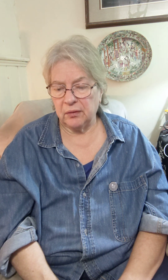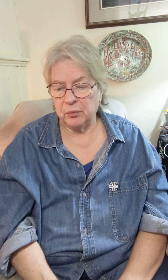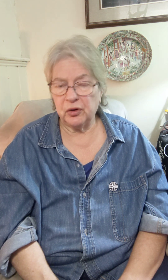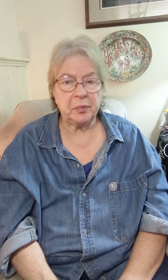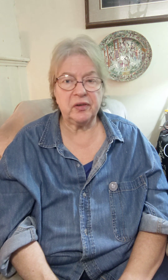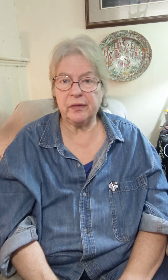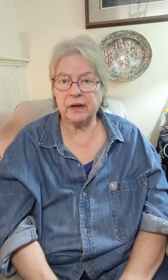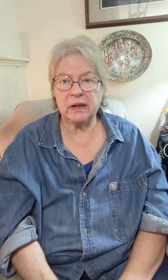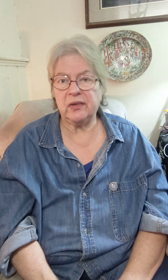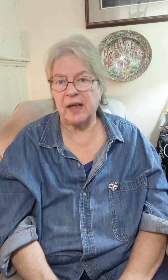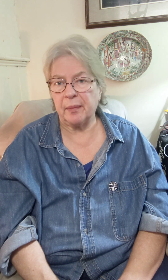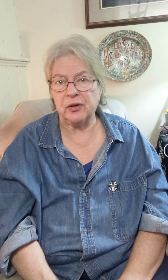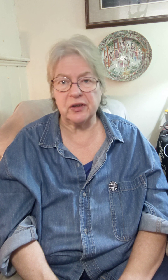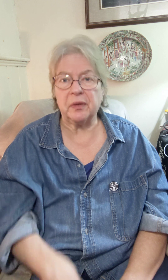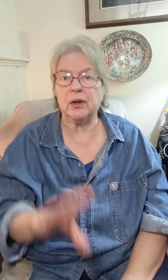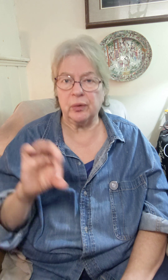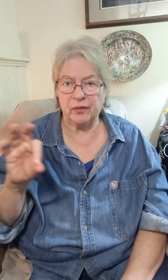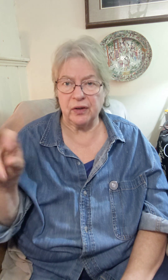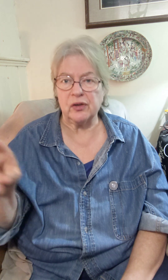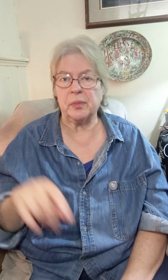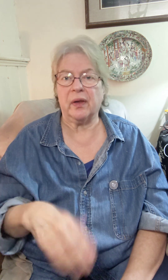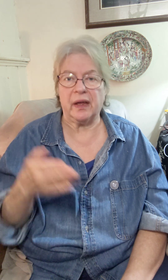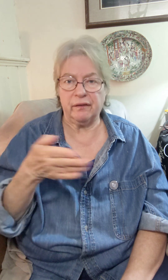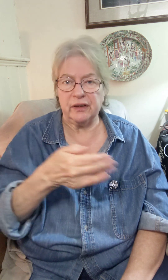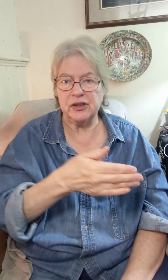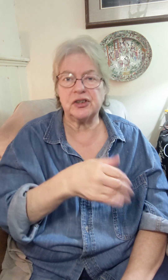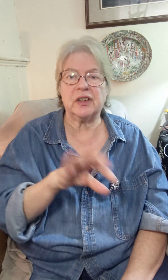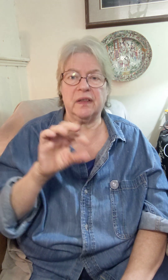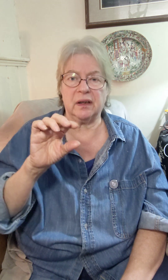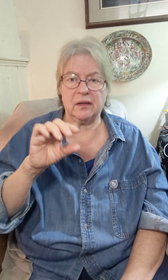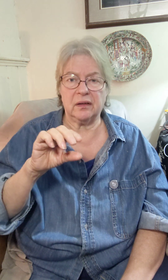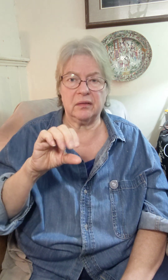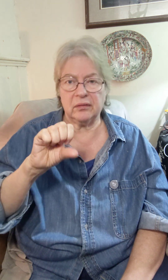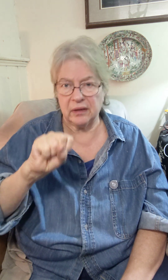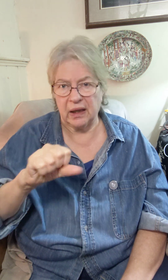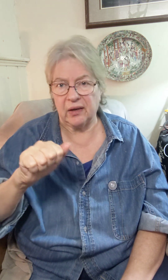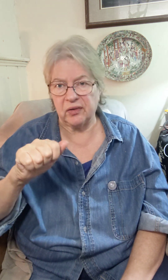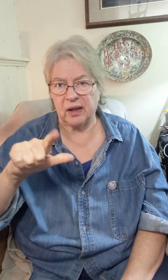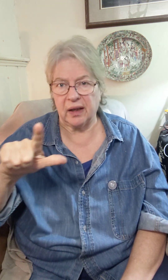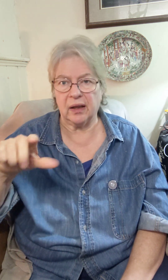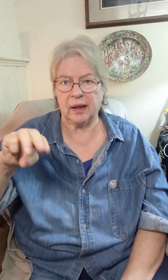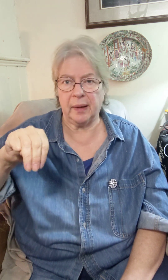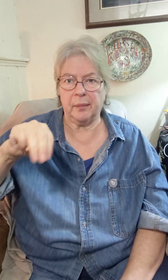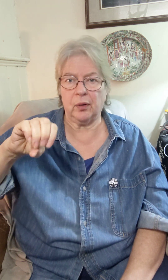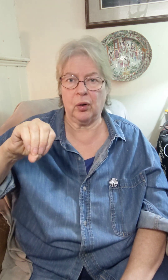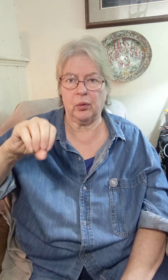More specifically, salmon or something, you would finger spell that. Fish, and then Salmon.